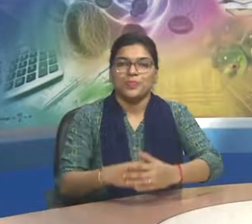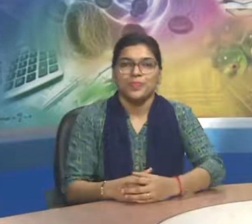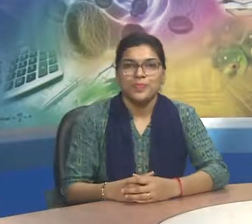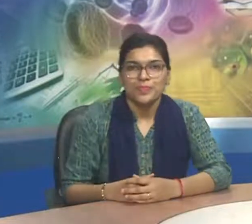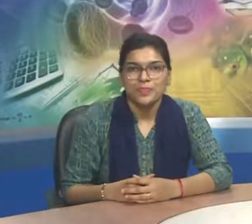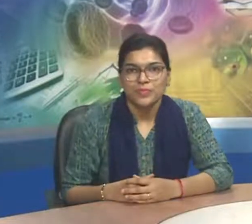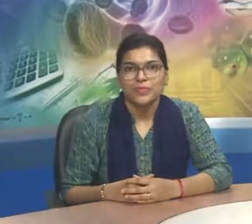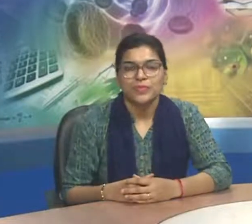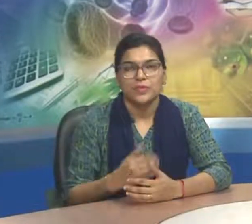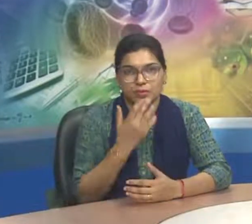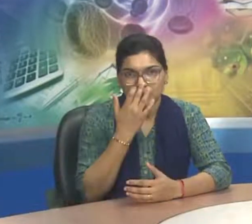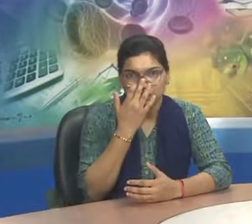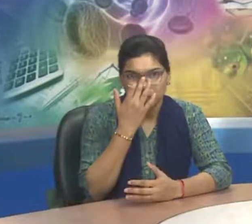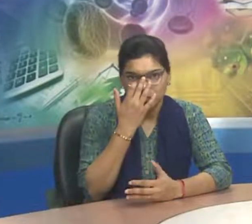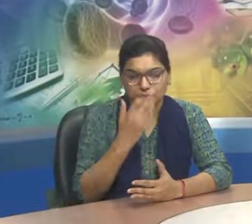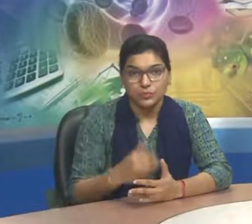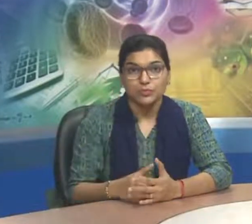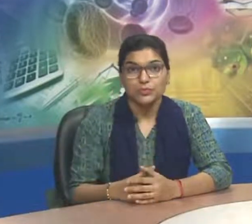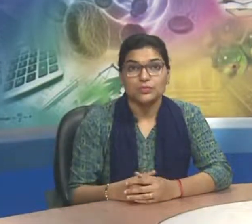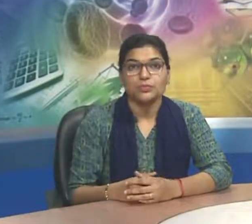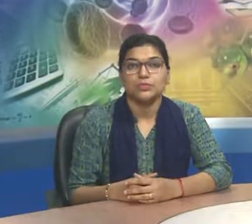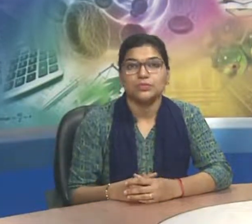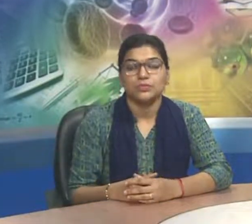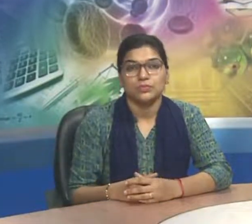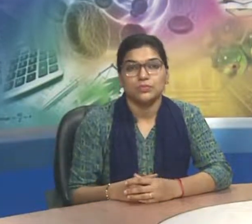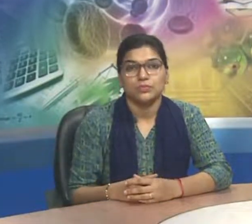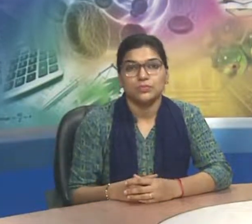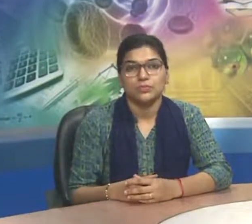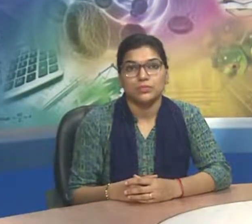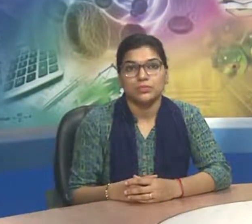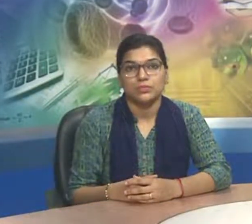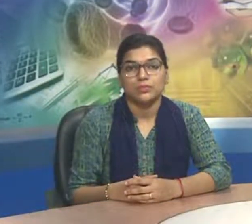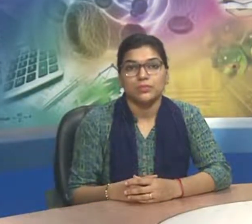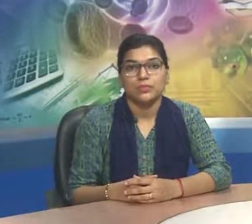So these are the usages of metals.